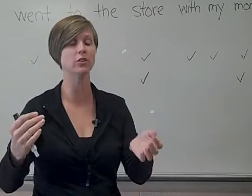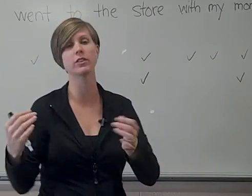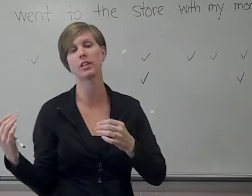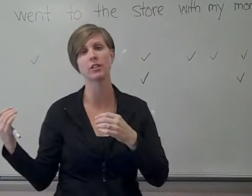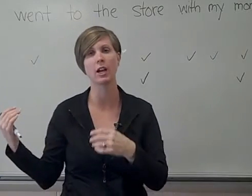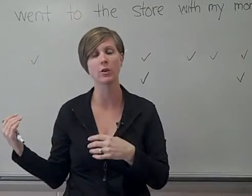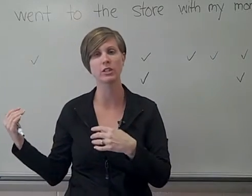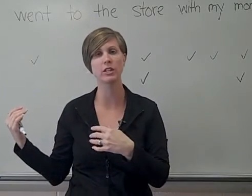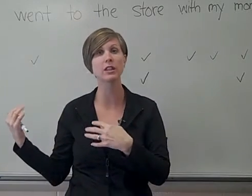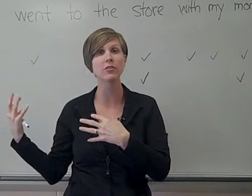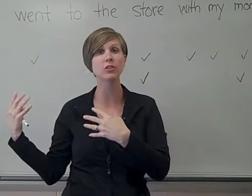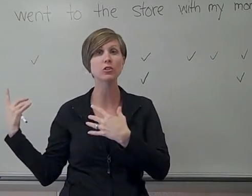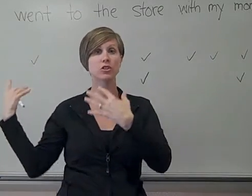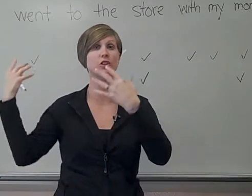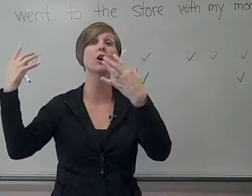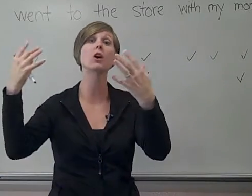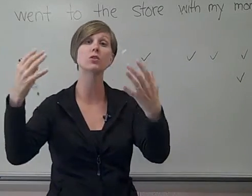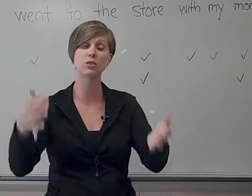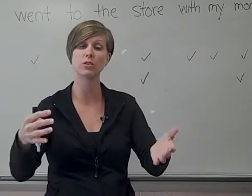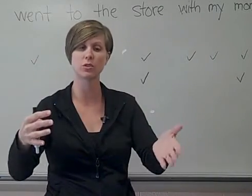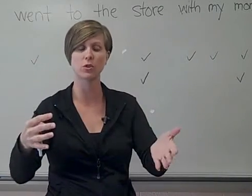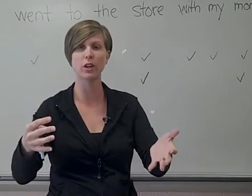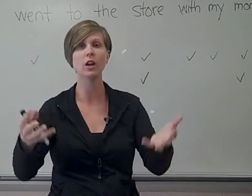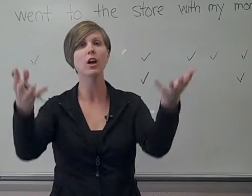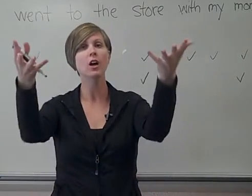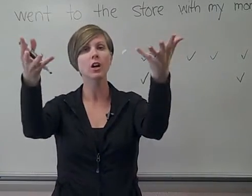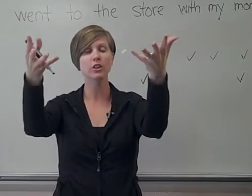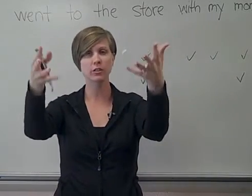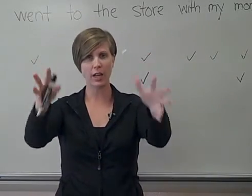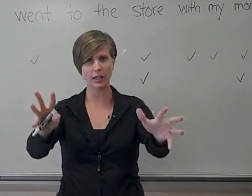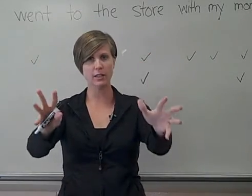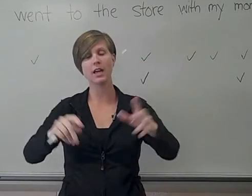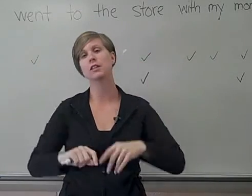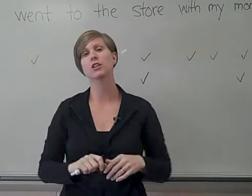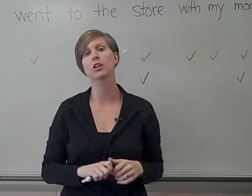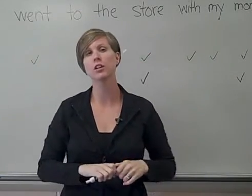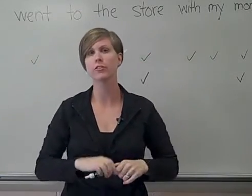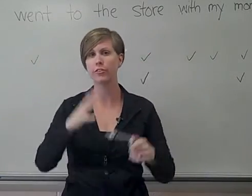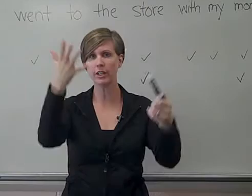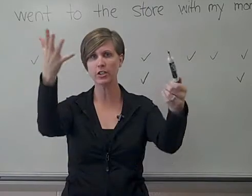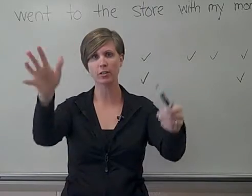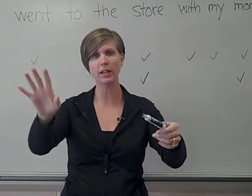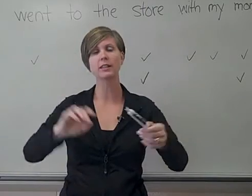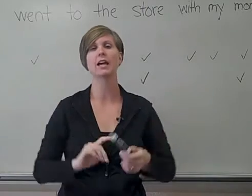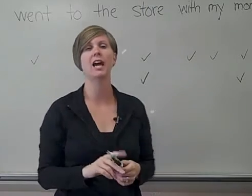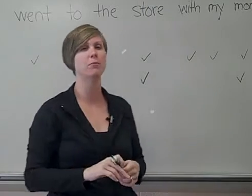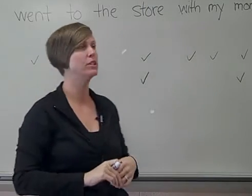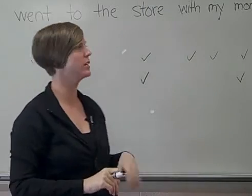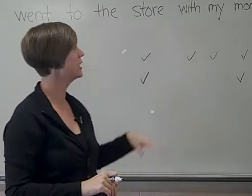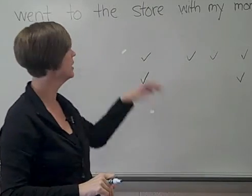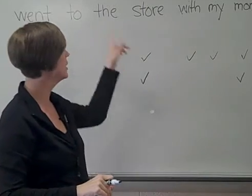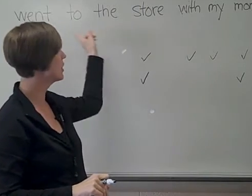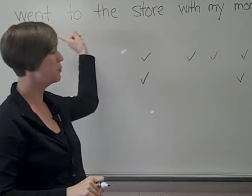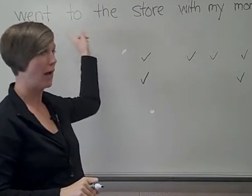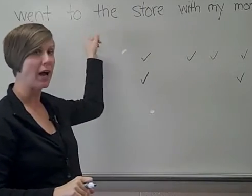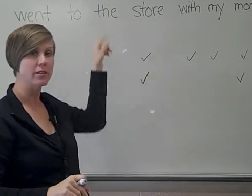or that you're not going to in the future go to the store, you would add at the end that you are finished, right? That happened in the